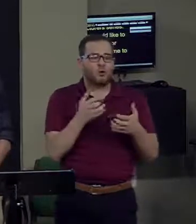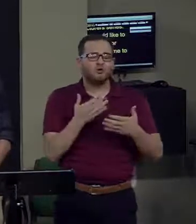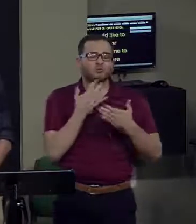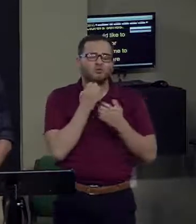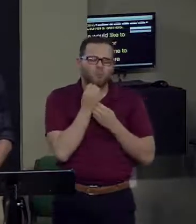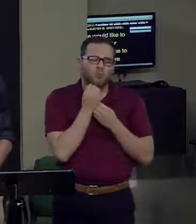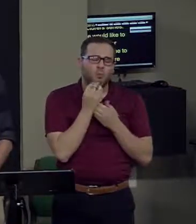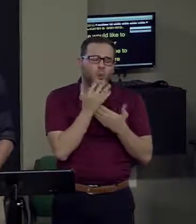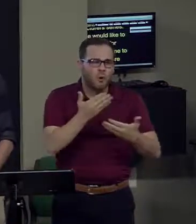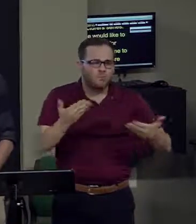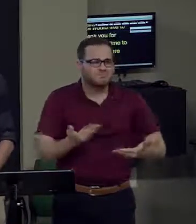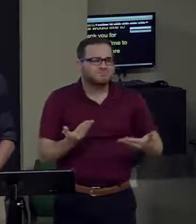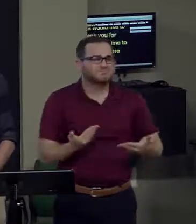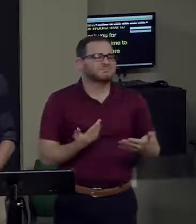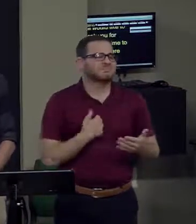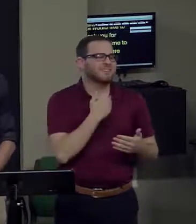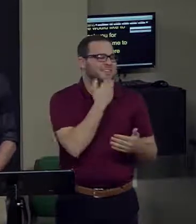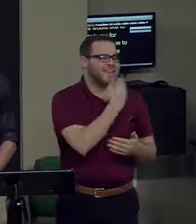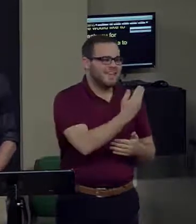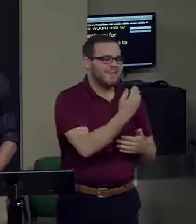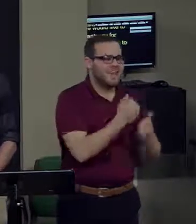from Georgetown University.